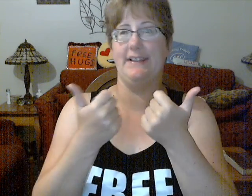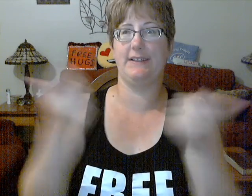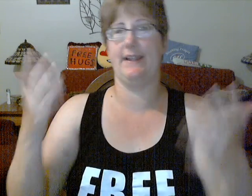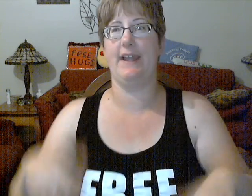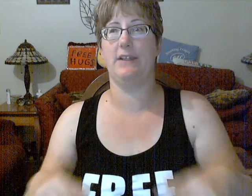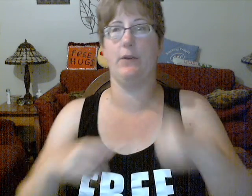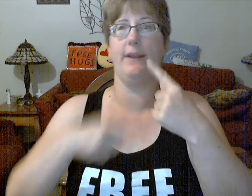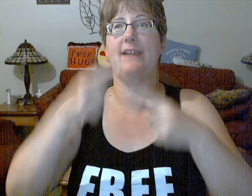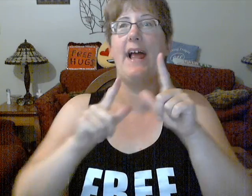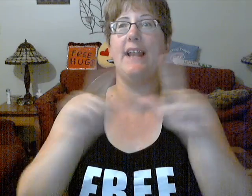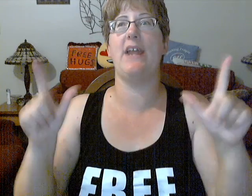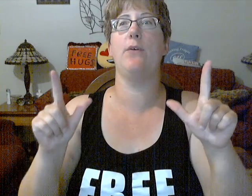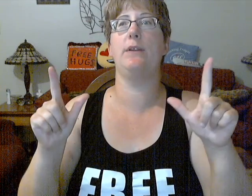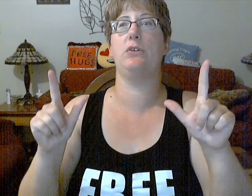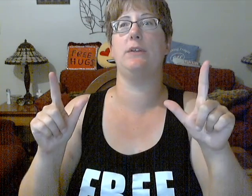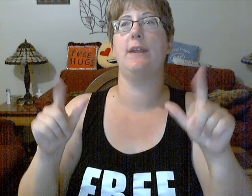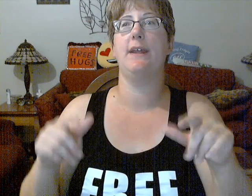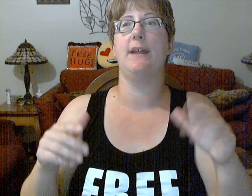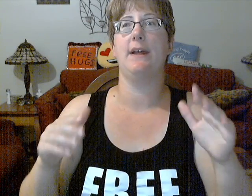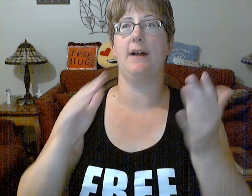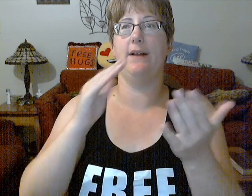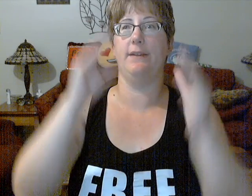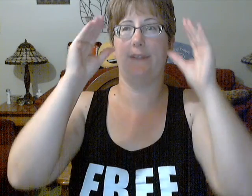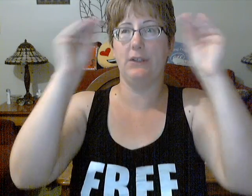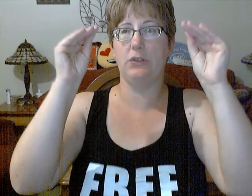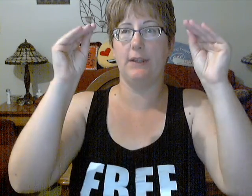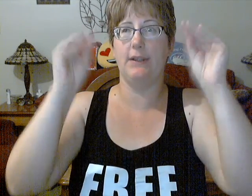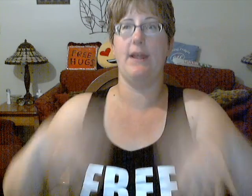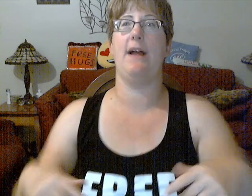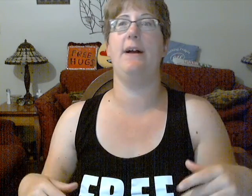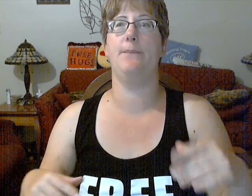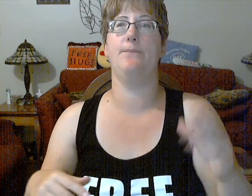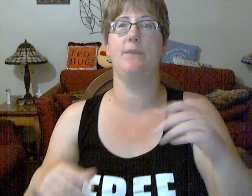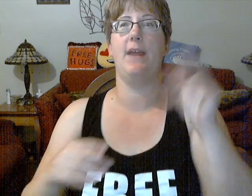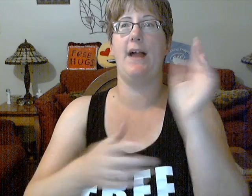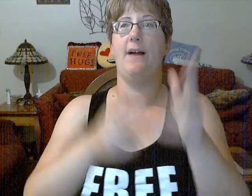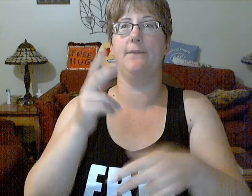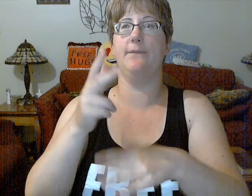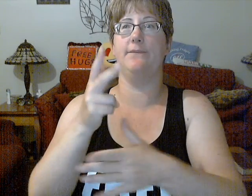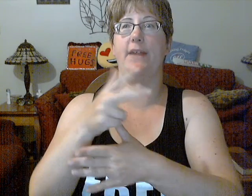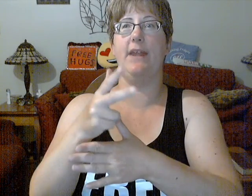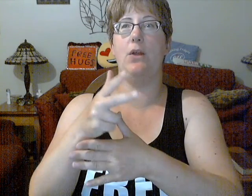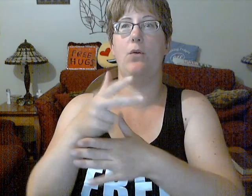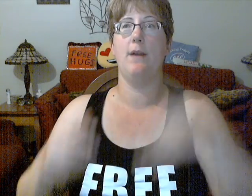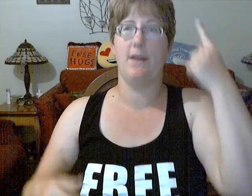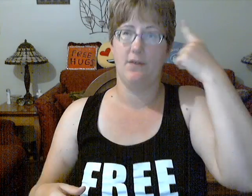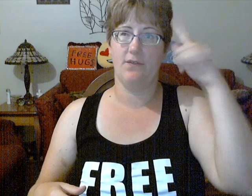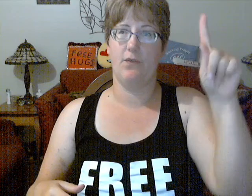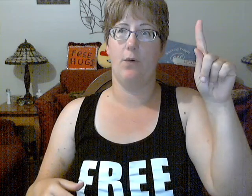a sign language teaching video for